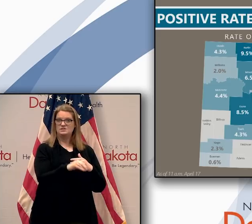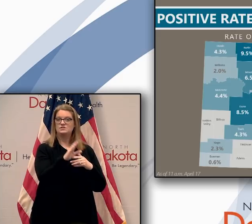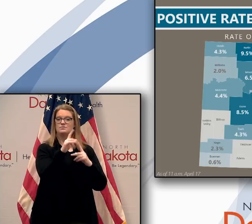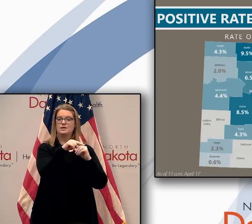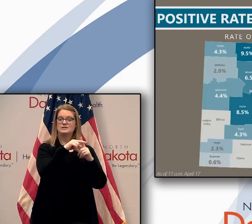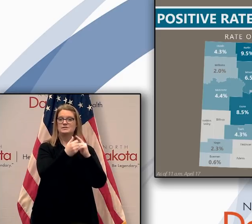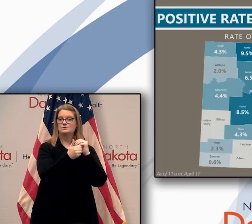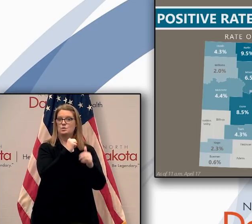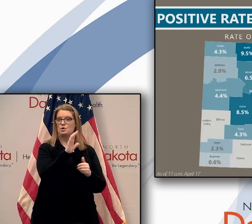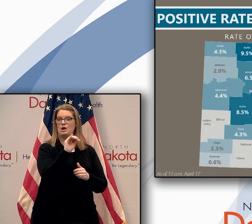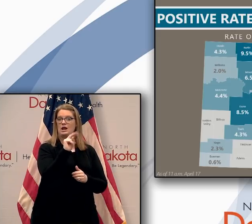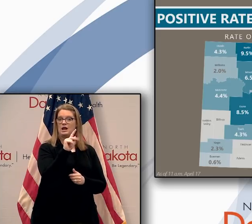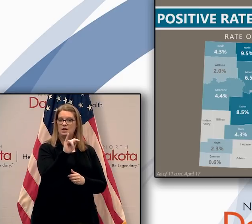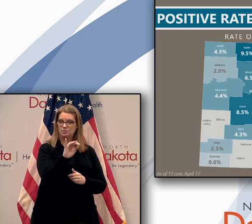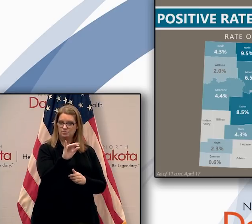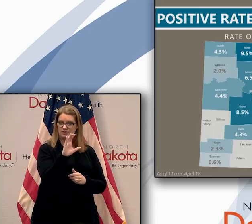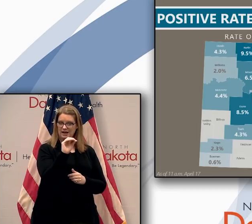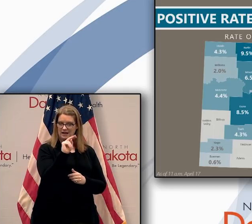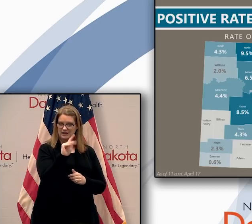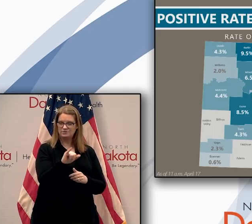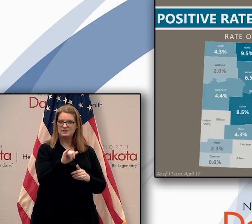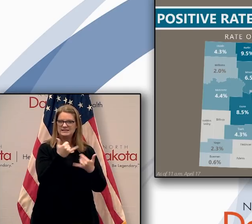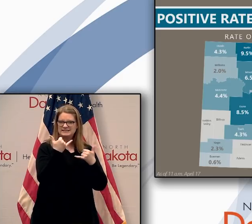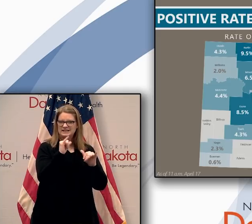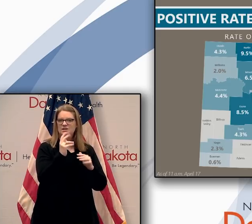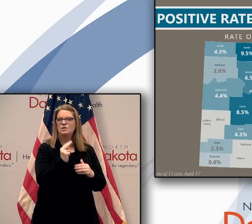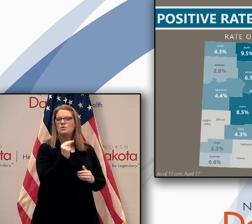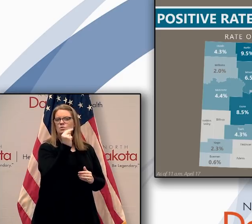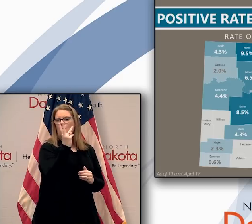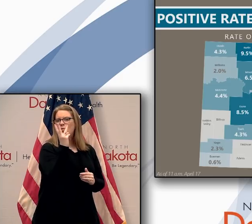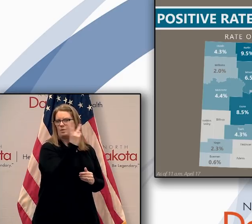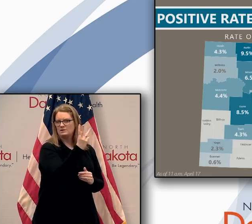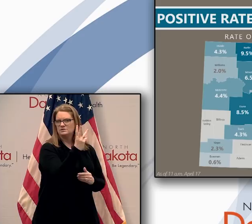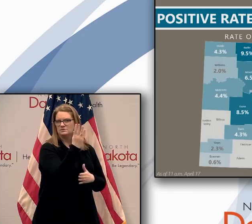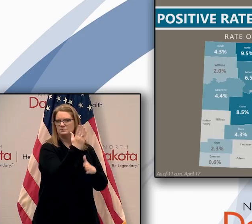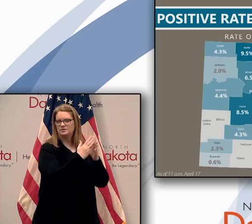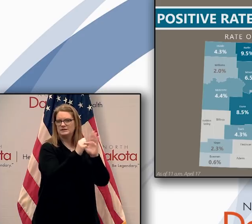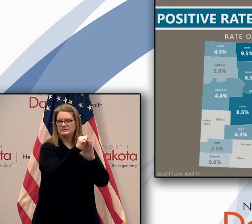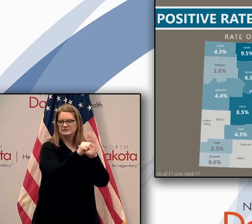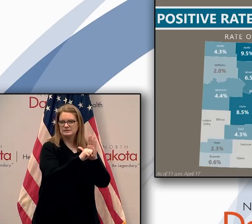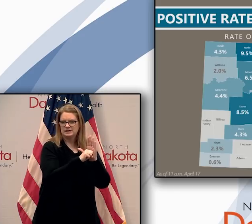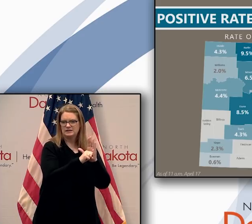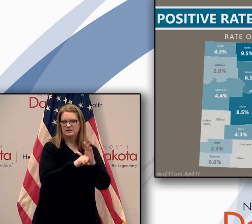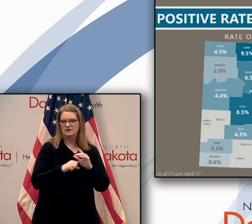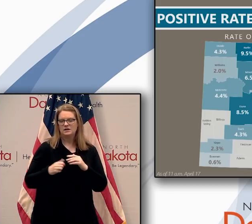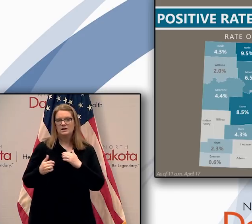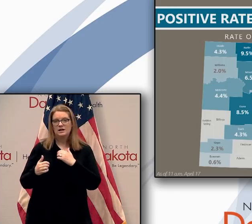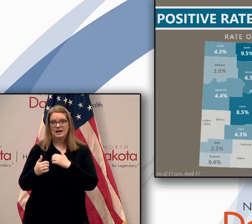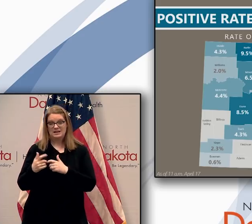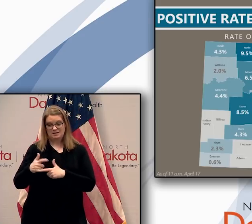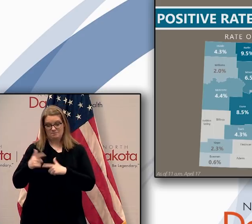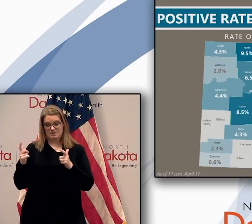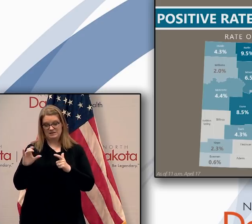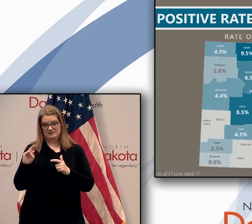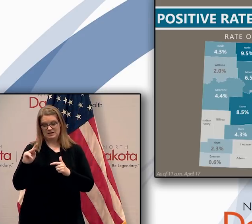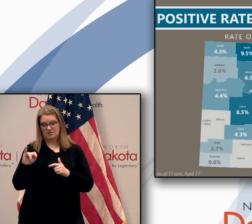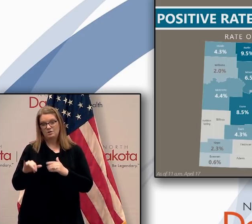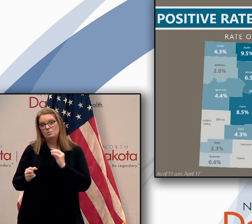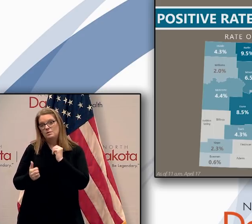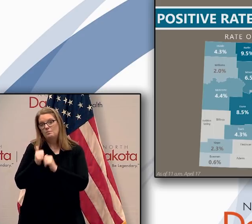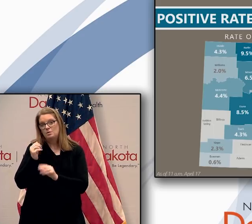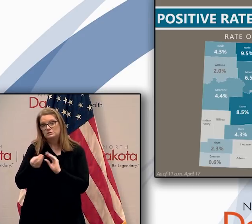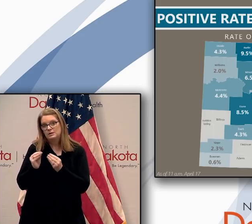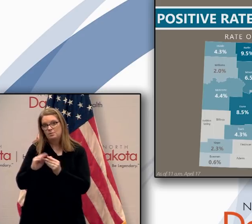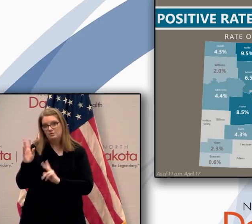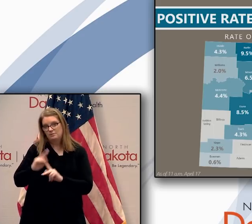county continue to be in the northwestern part of the state, and our most populous county, Cass County, they're